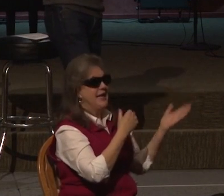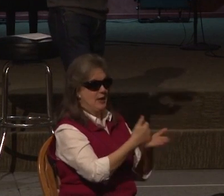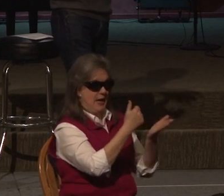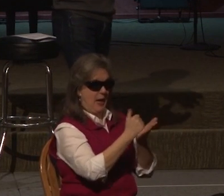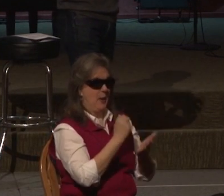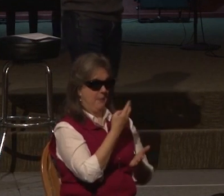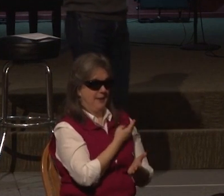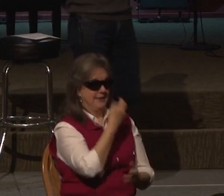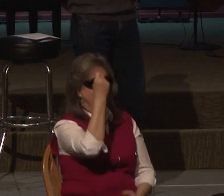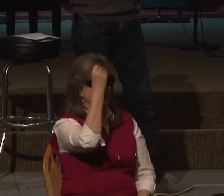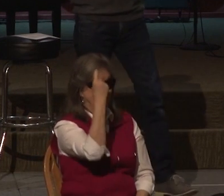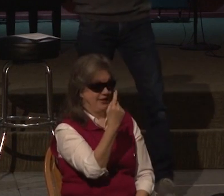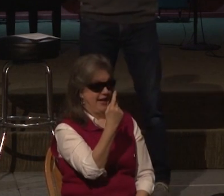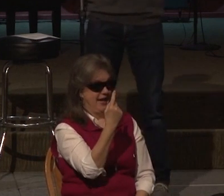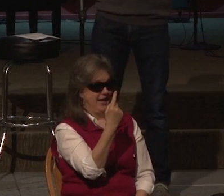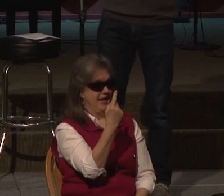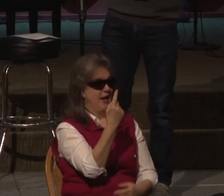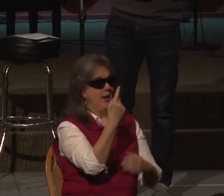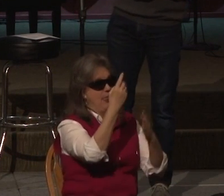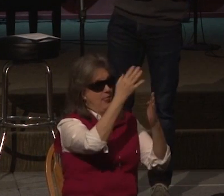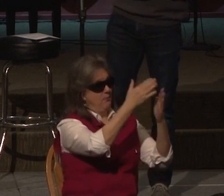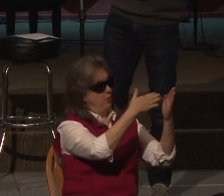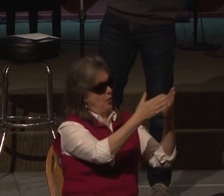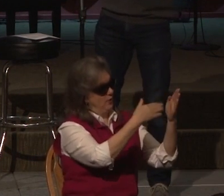the portrait of a disciple.